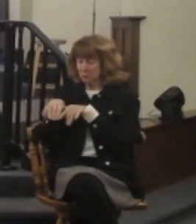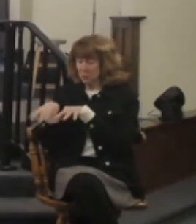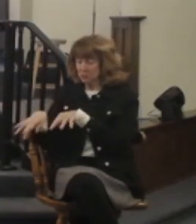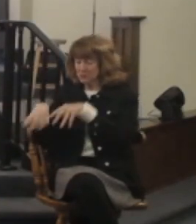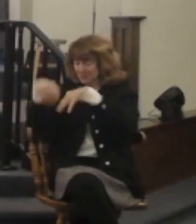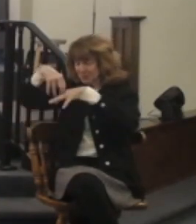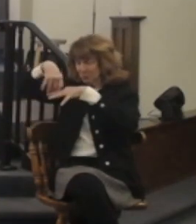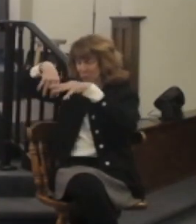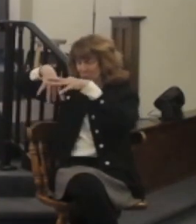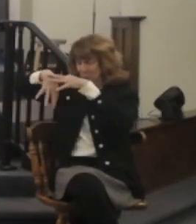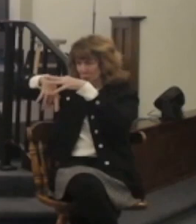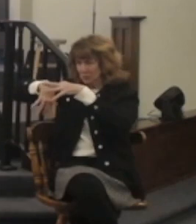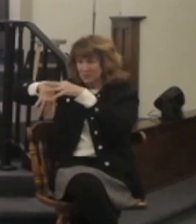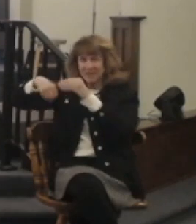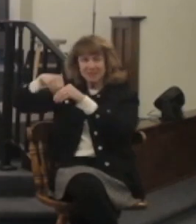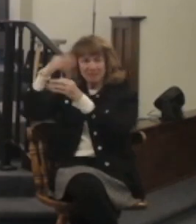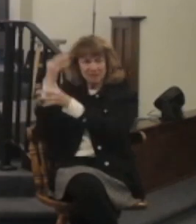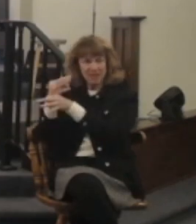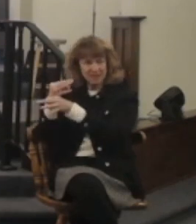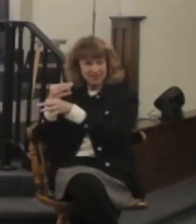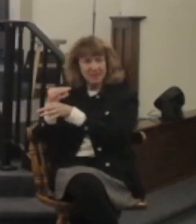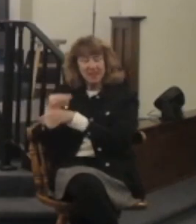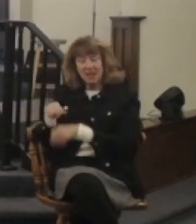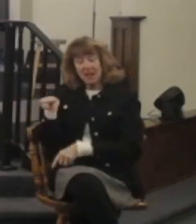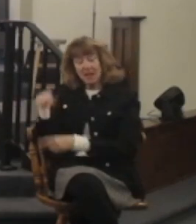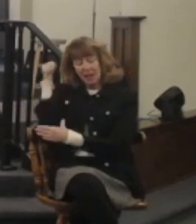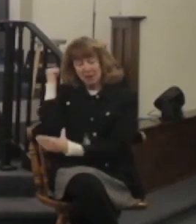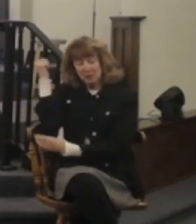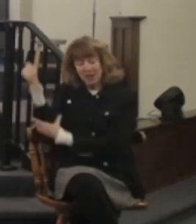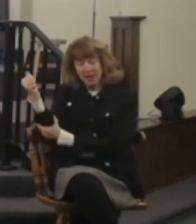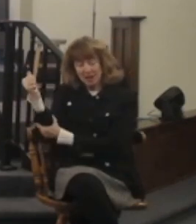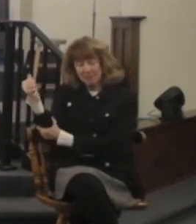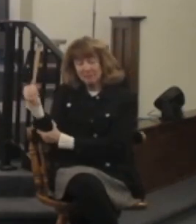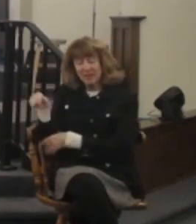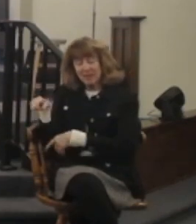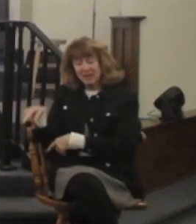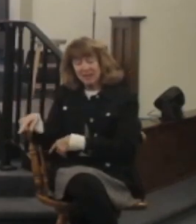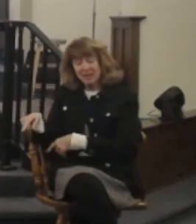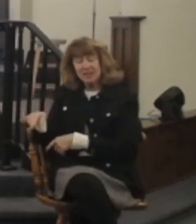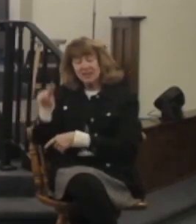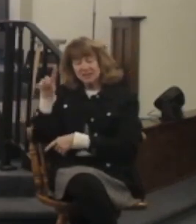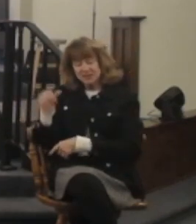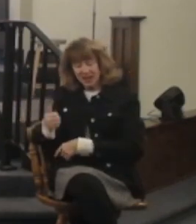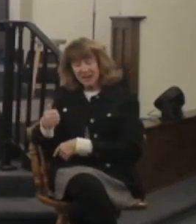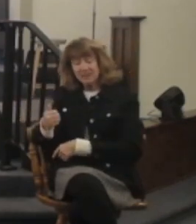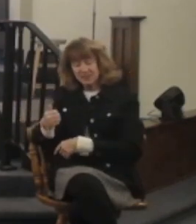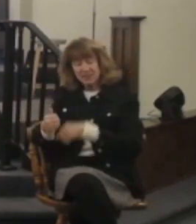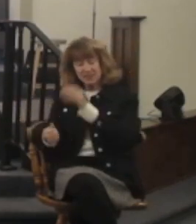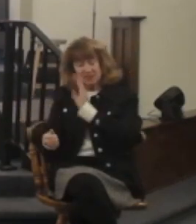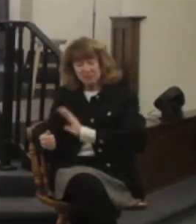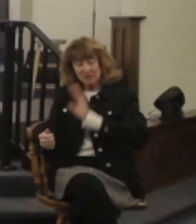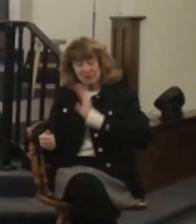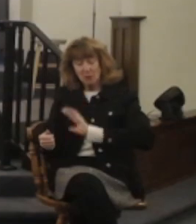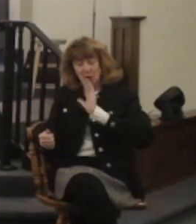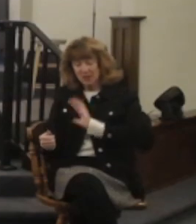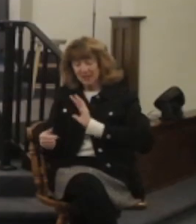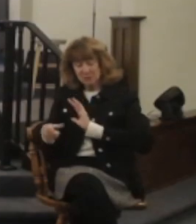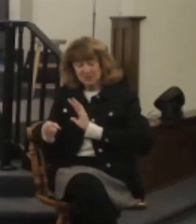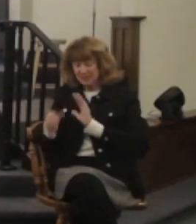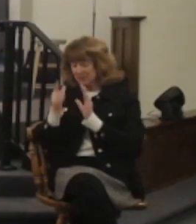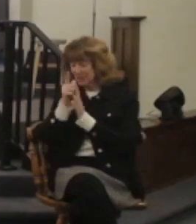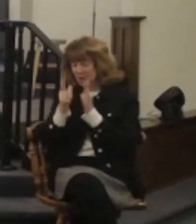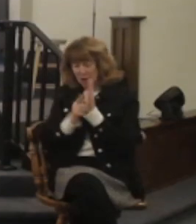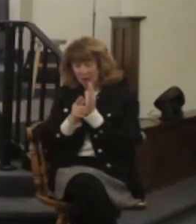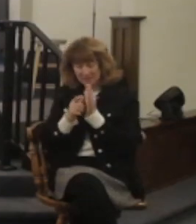patriarch in the faith, tithed 500 years before it was ever written in the law.